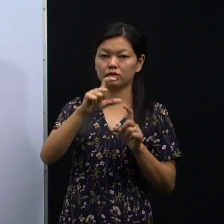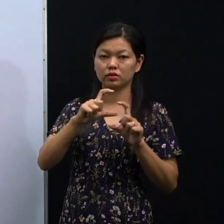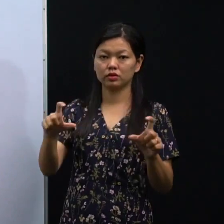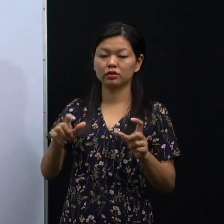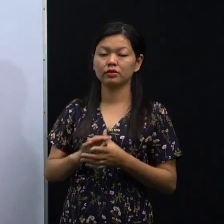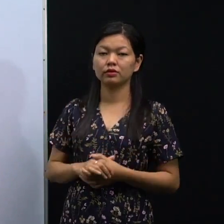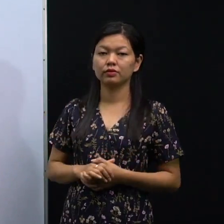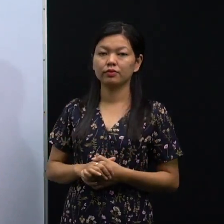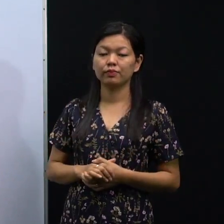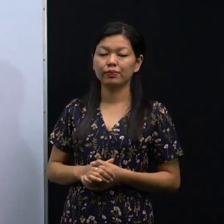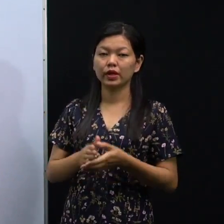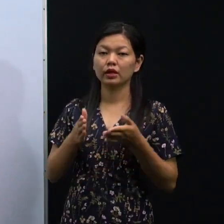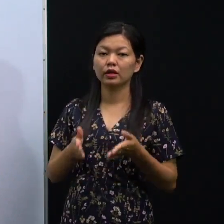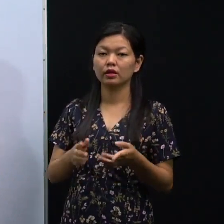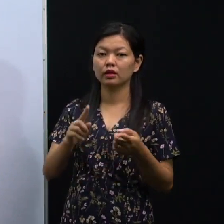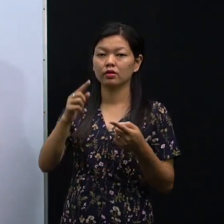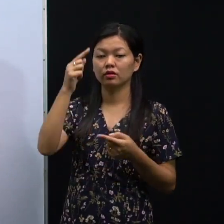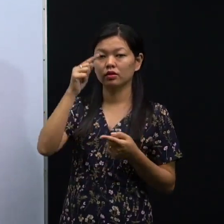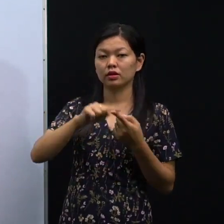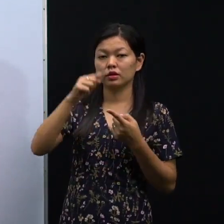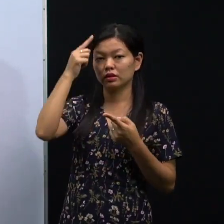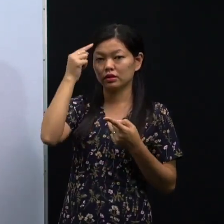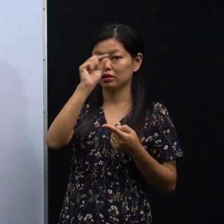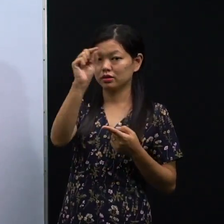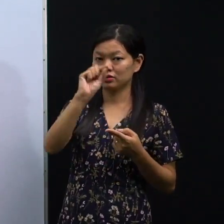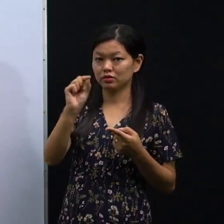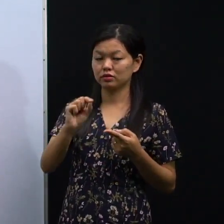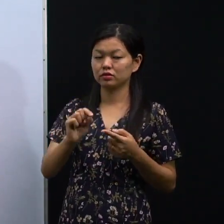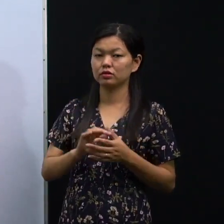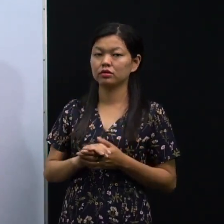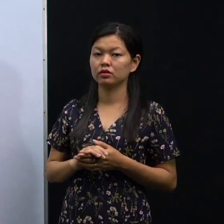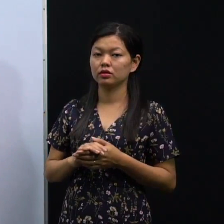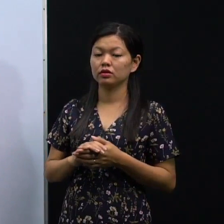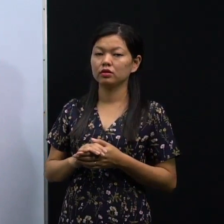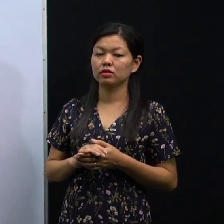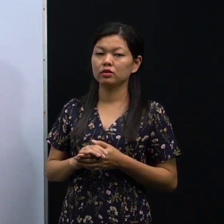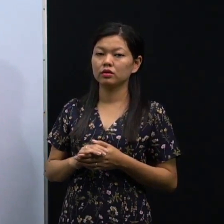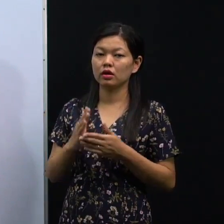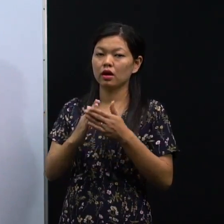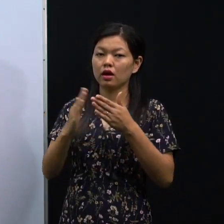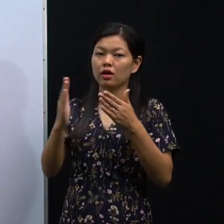So now electrons are distributed here in these shells, okay?